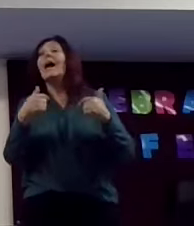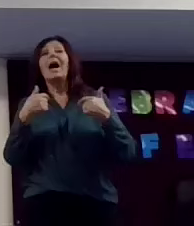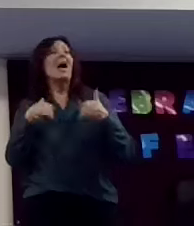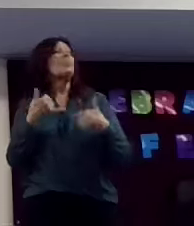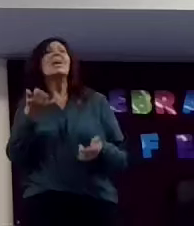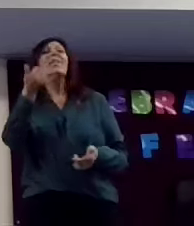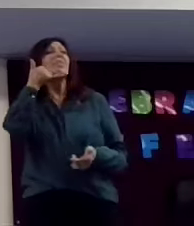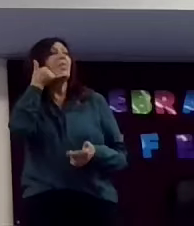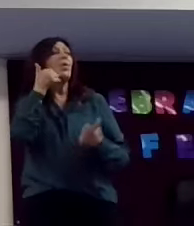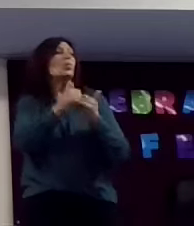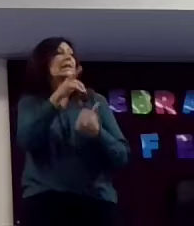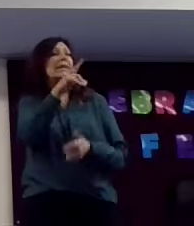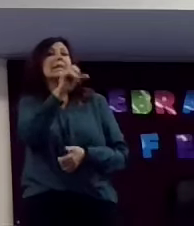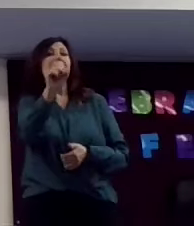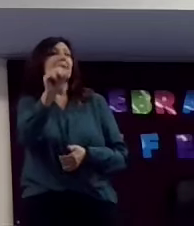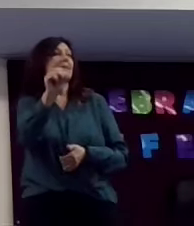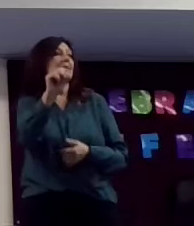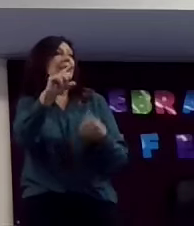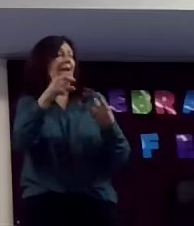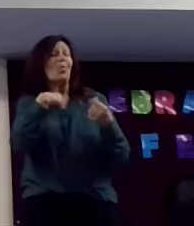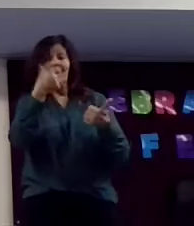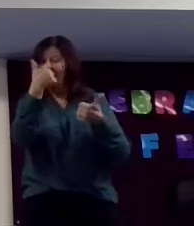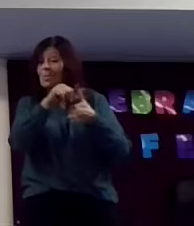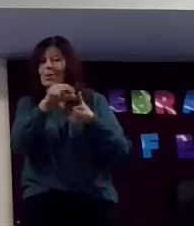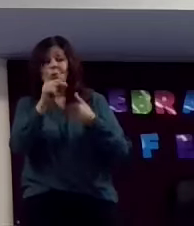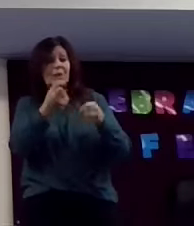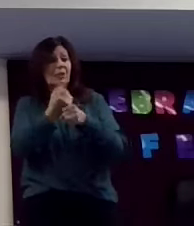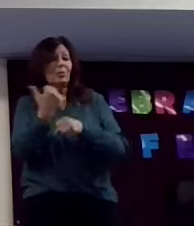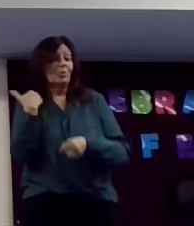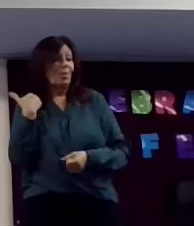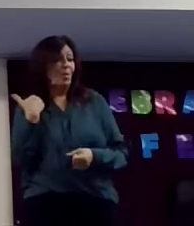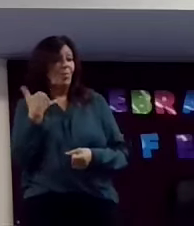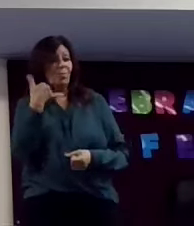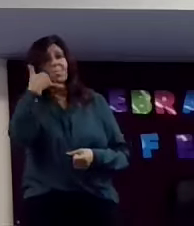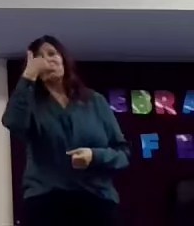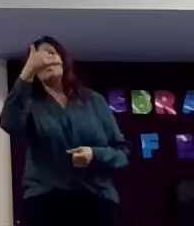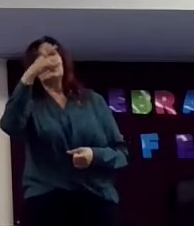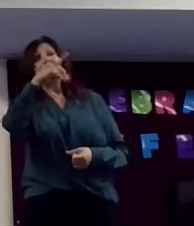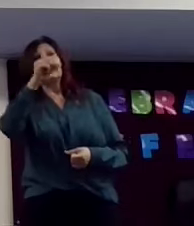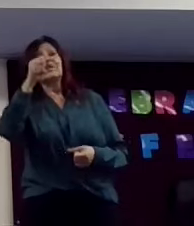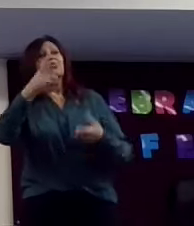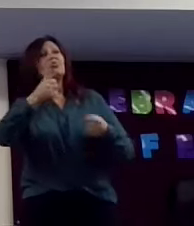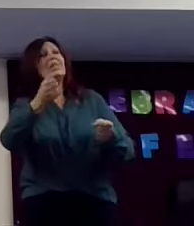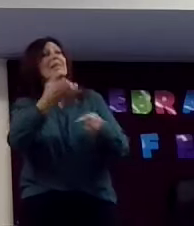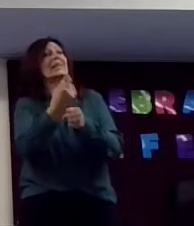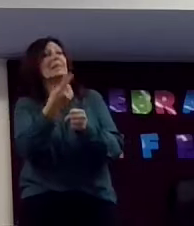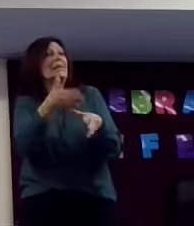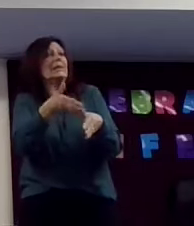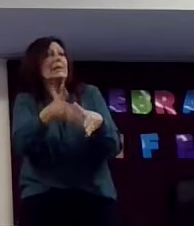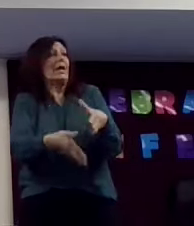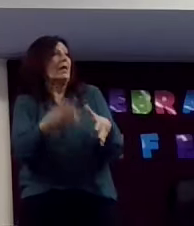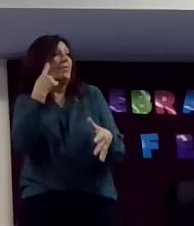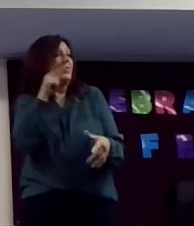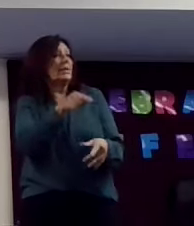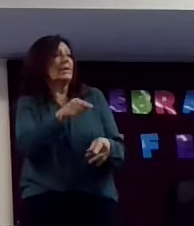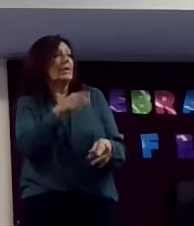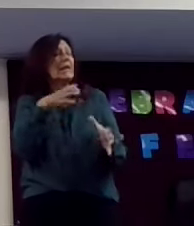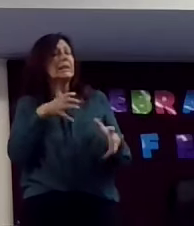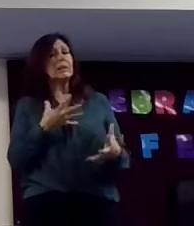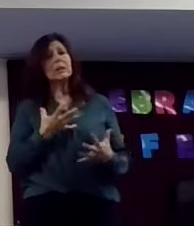the phone with DSS when I remember this from 20 years ago and trying to get something done for a client. And I would get